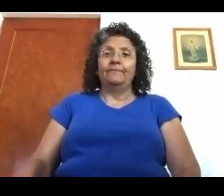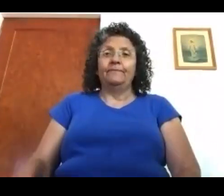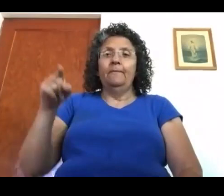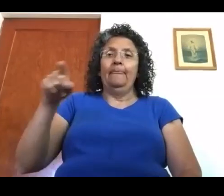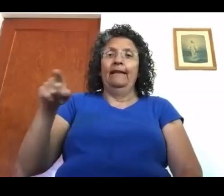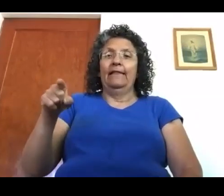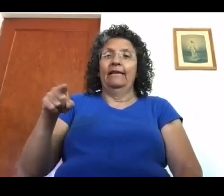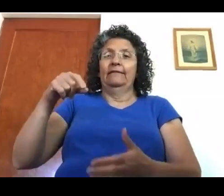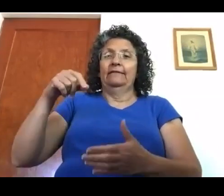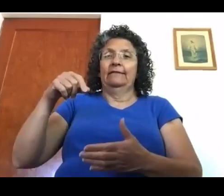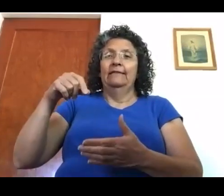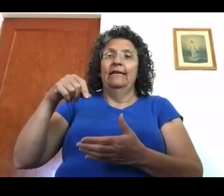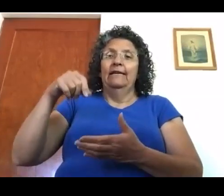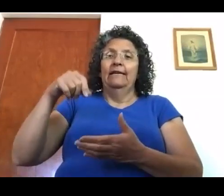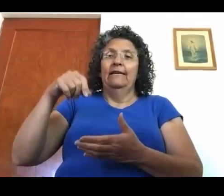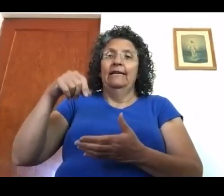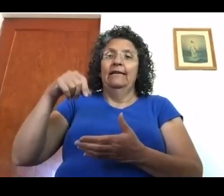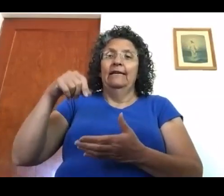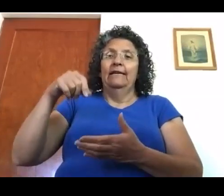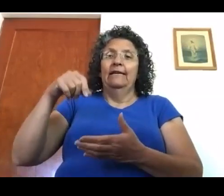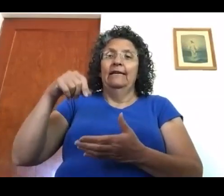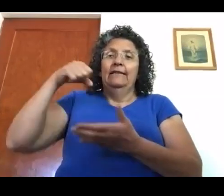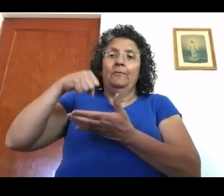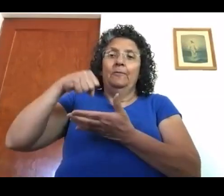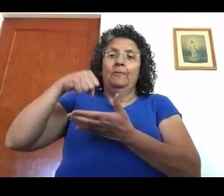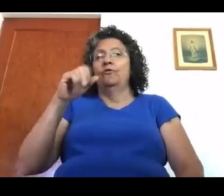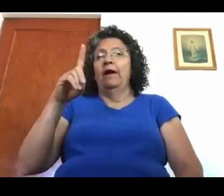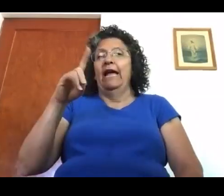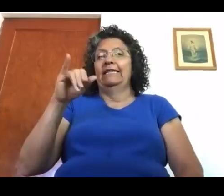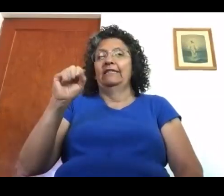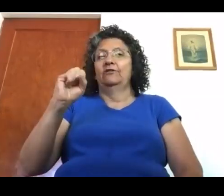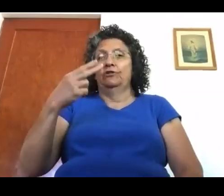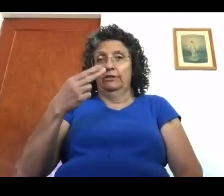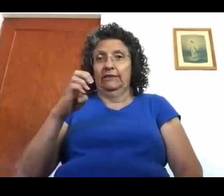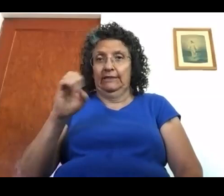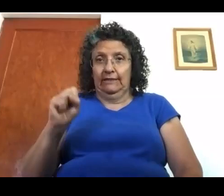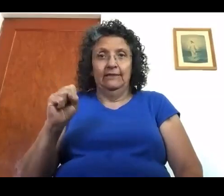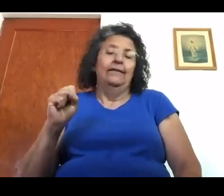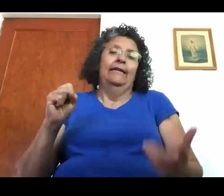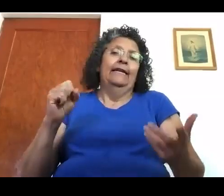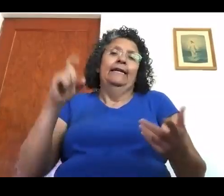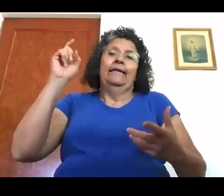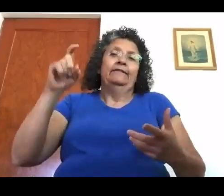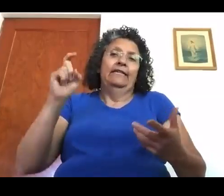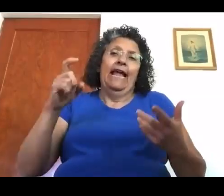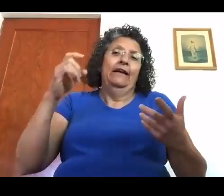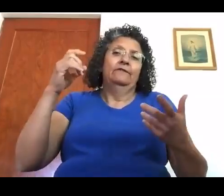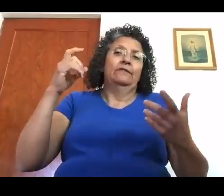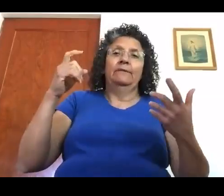radish seeds. And if you have something else, it doesn't even have to be from winter or summer. You can do any packet of